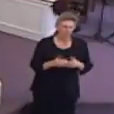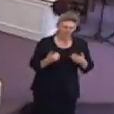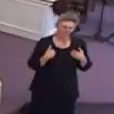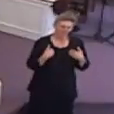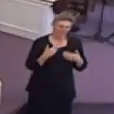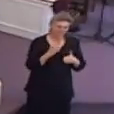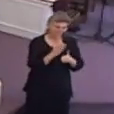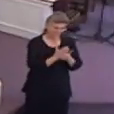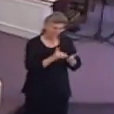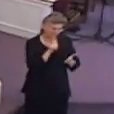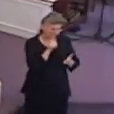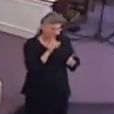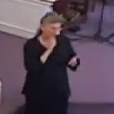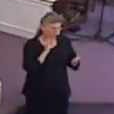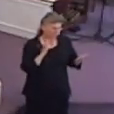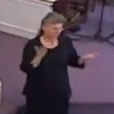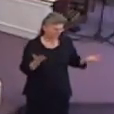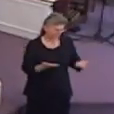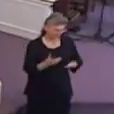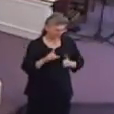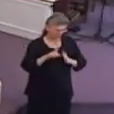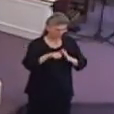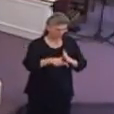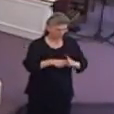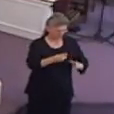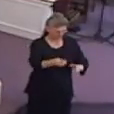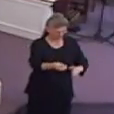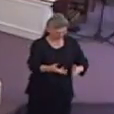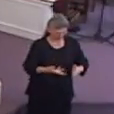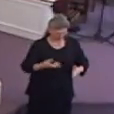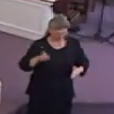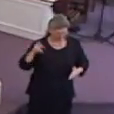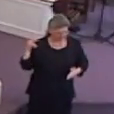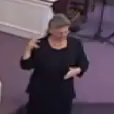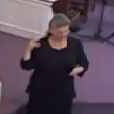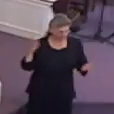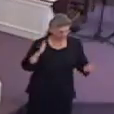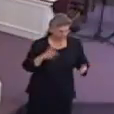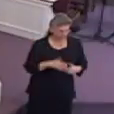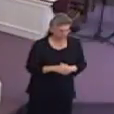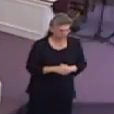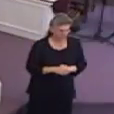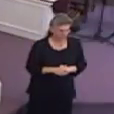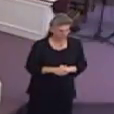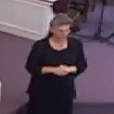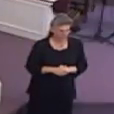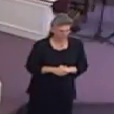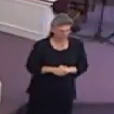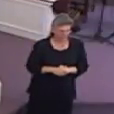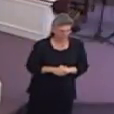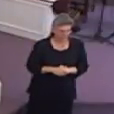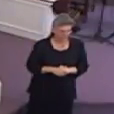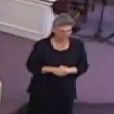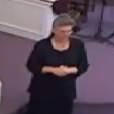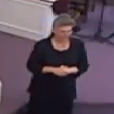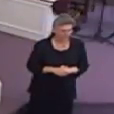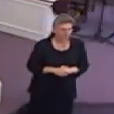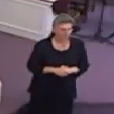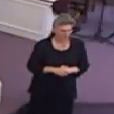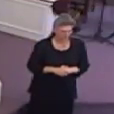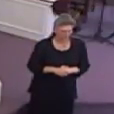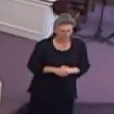hasn't been here in a while. We welcome you back. Praise God. I want to make an acknowledgement before we get into the word of the